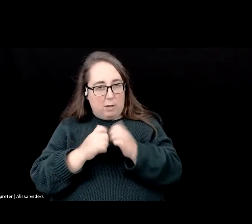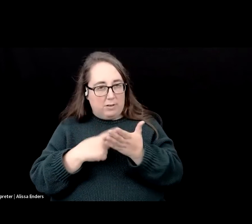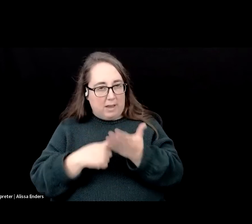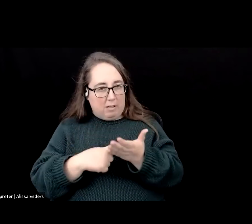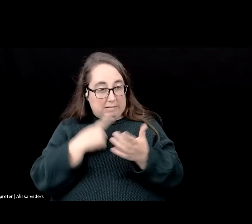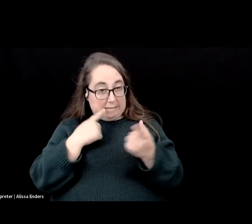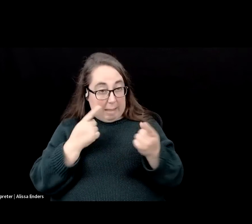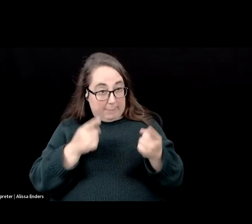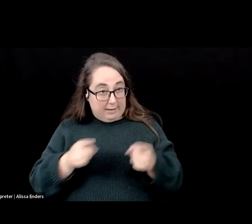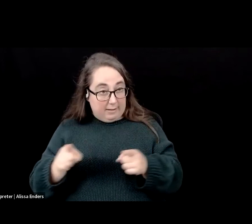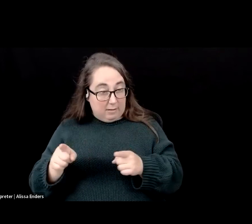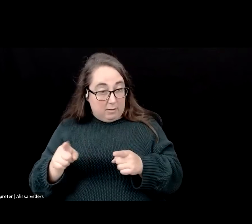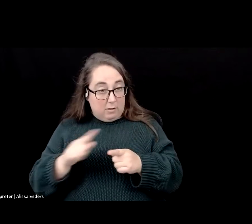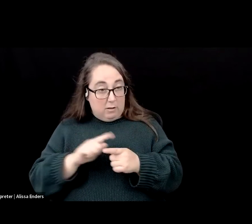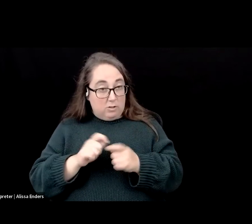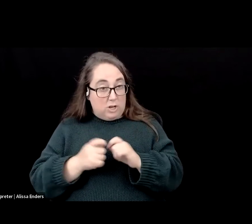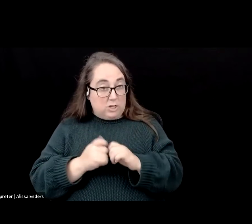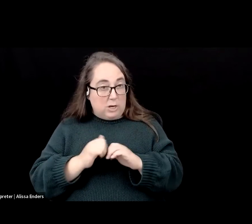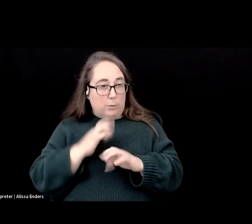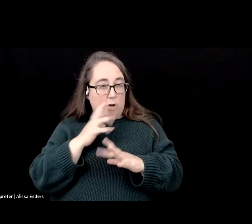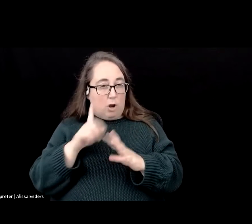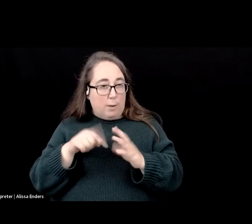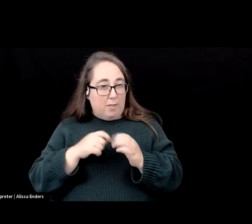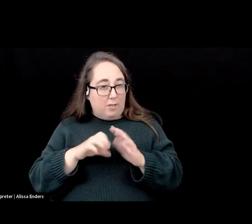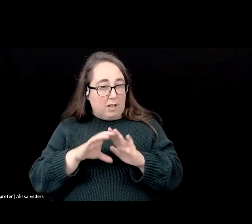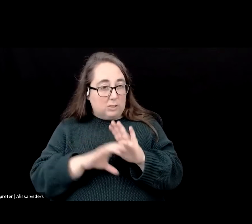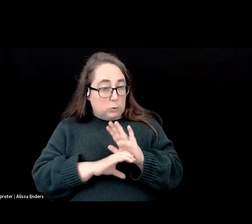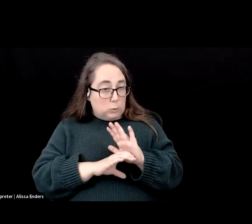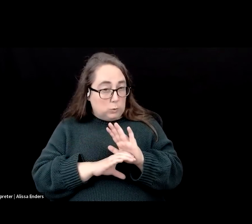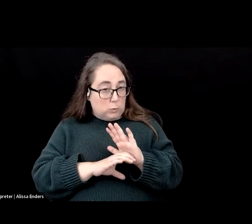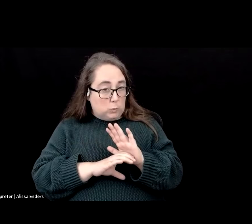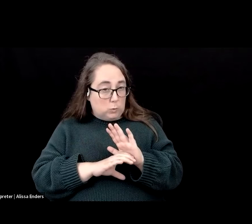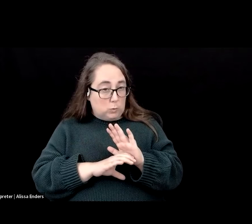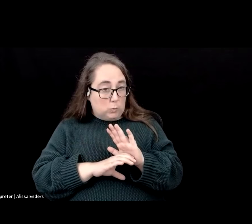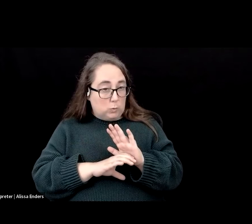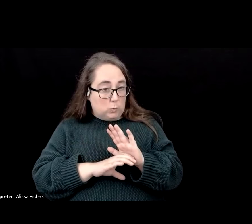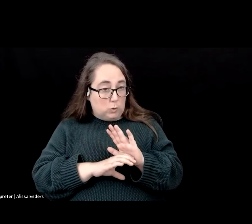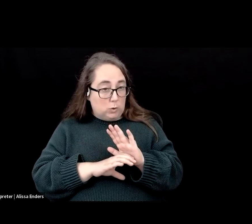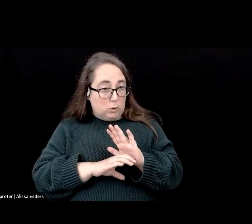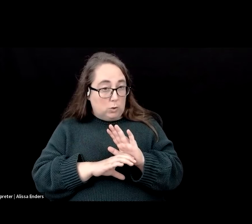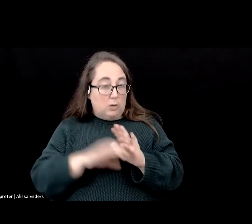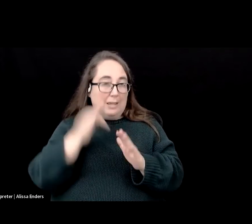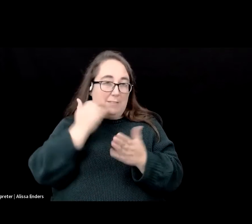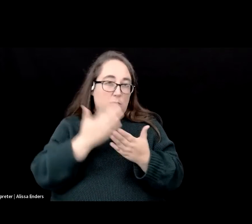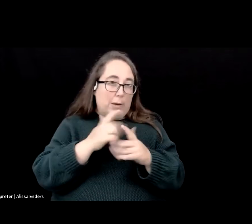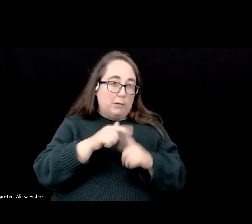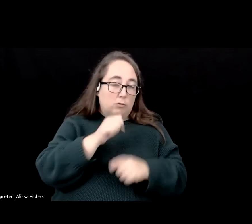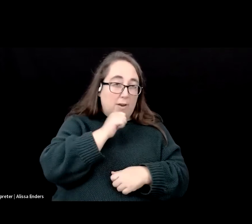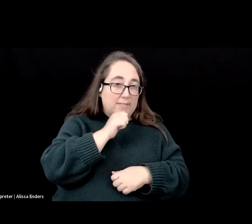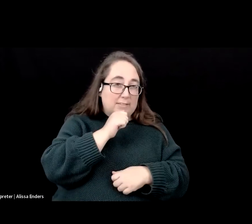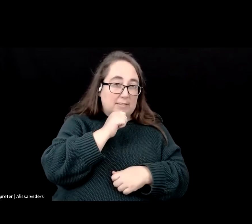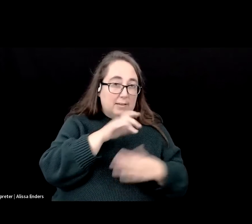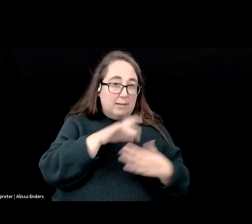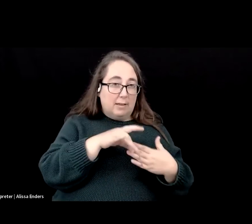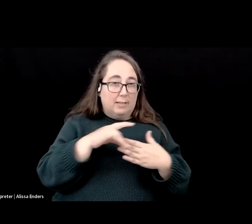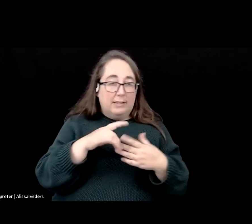happening, changing how we talk about the Constitution? If that is the right to privacy leading to gay